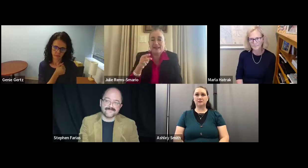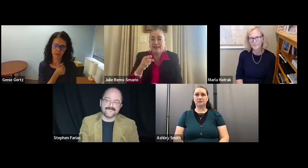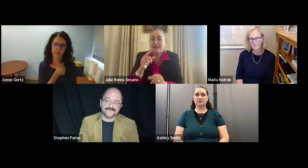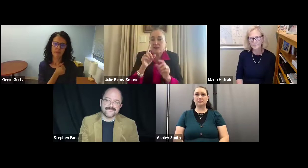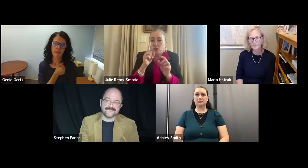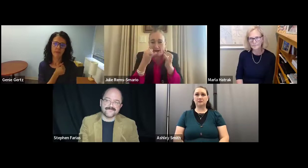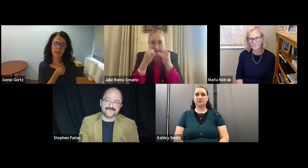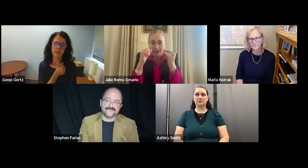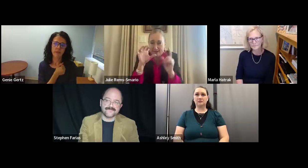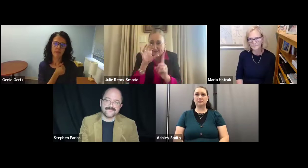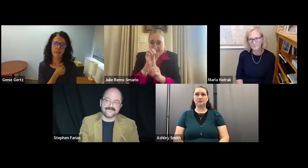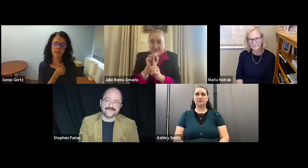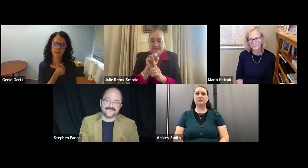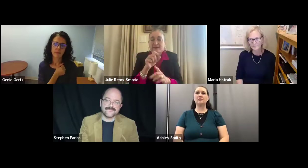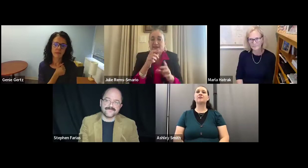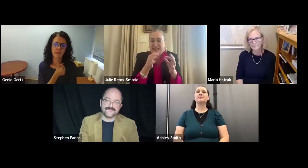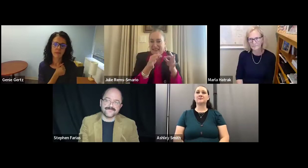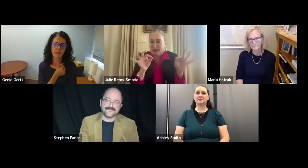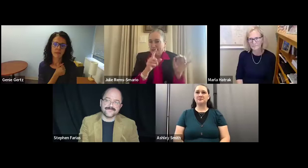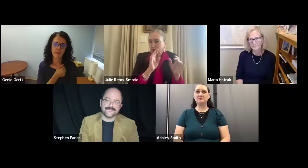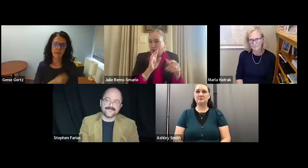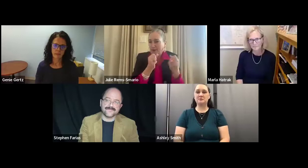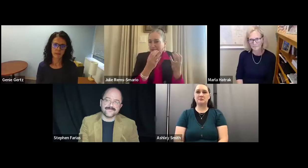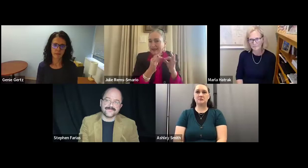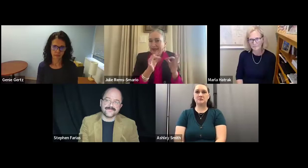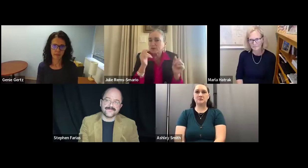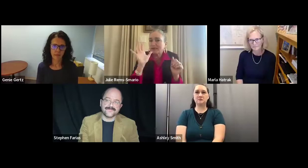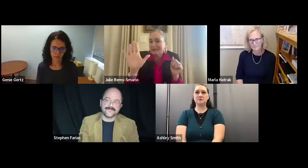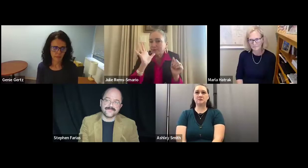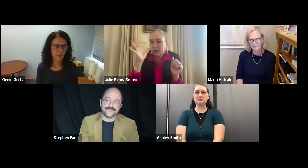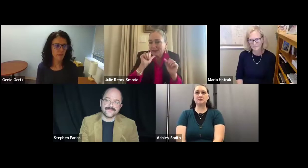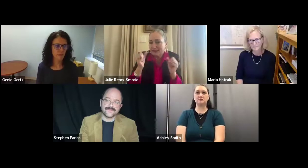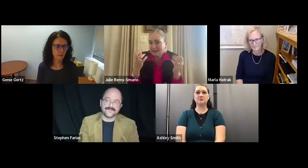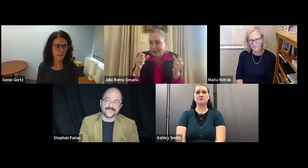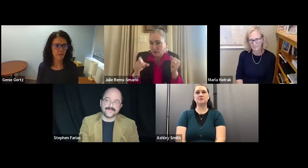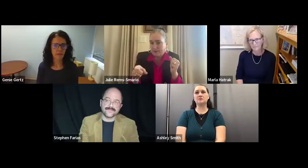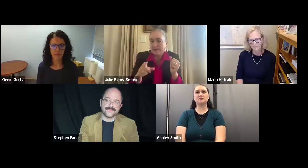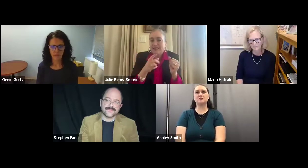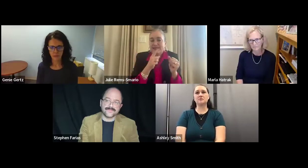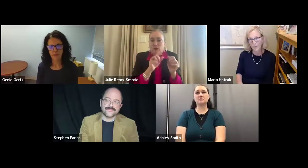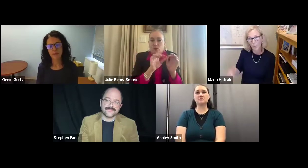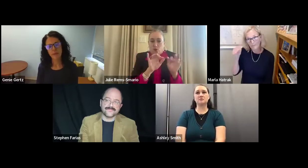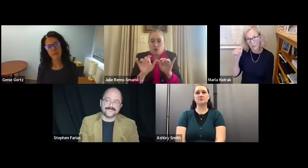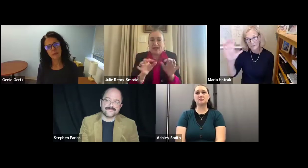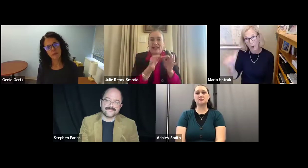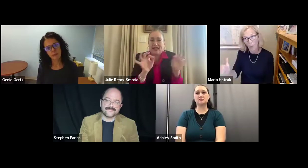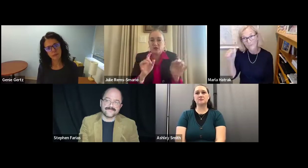the Facebook before he recently passed, there was a line that was on there that we talked about. And it was talked about that his parents did